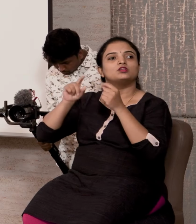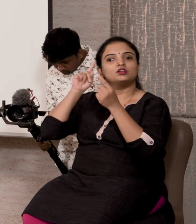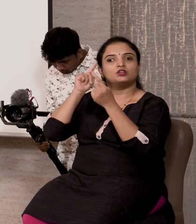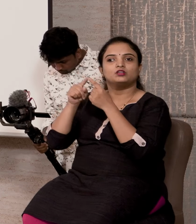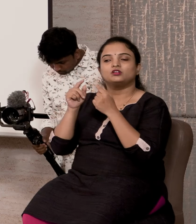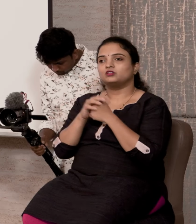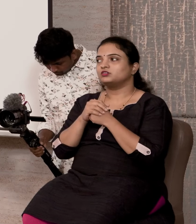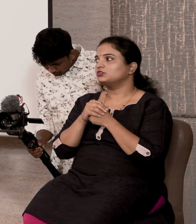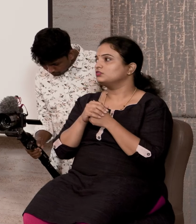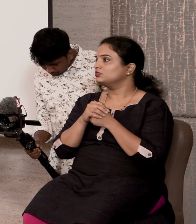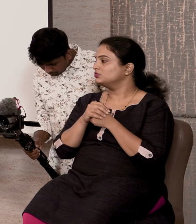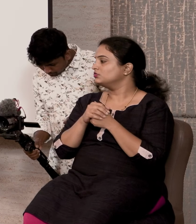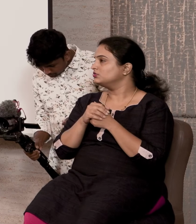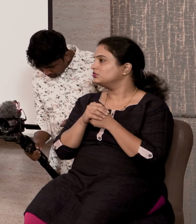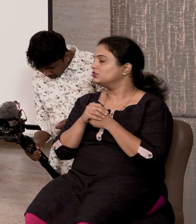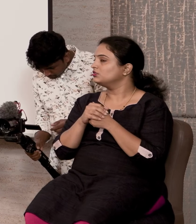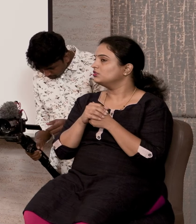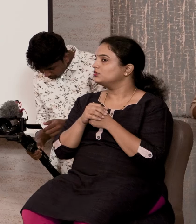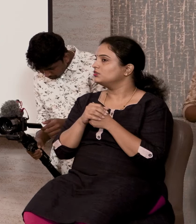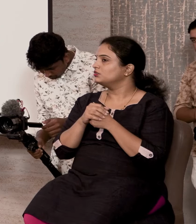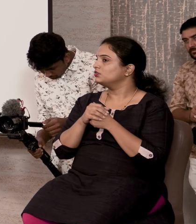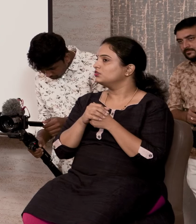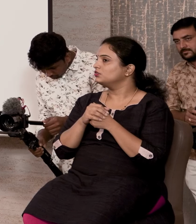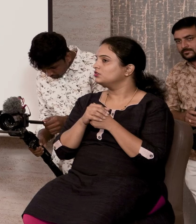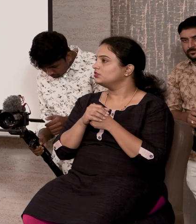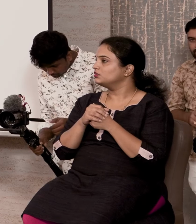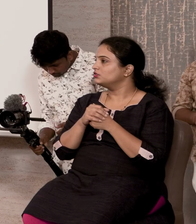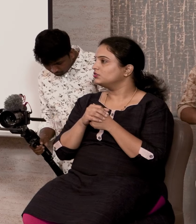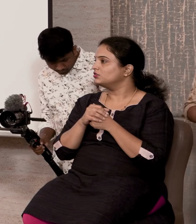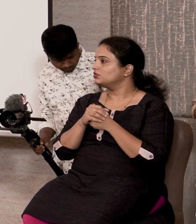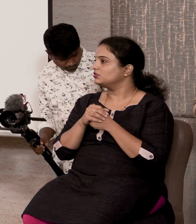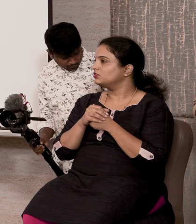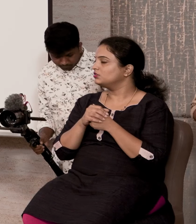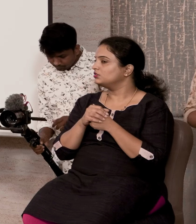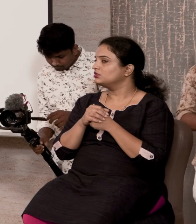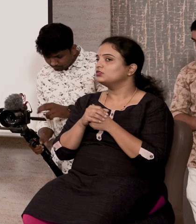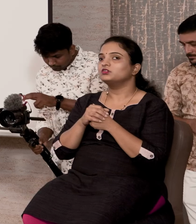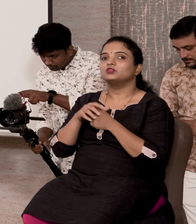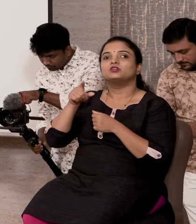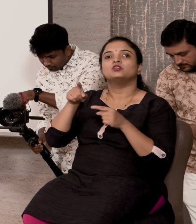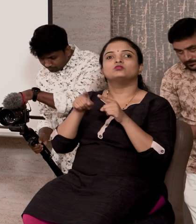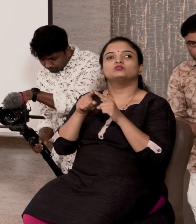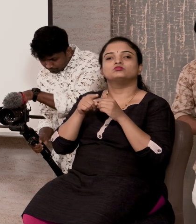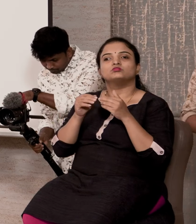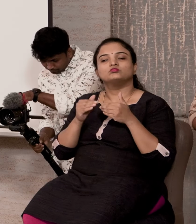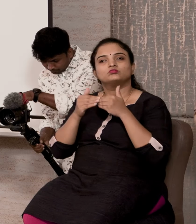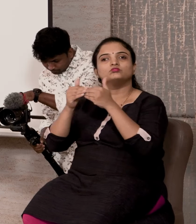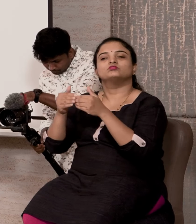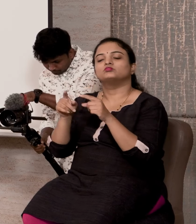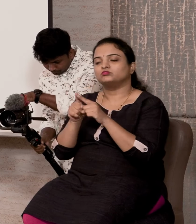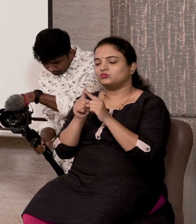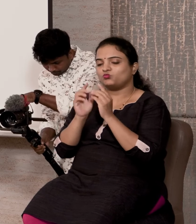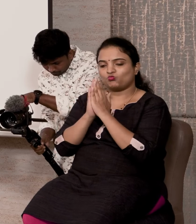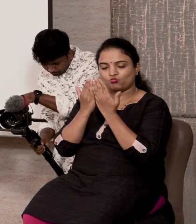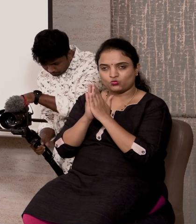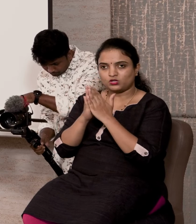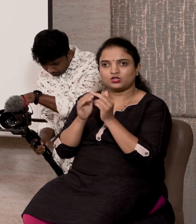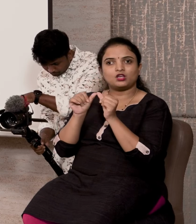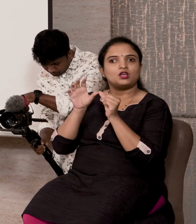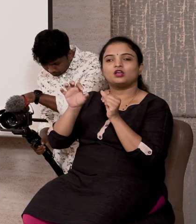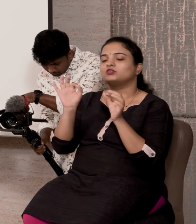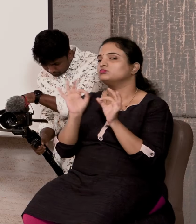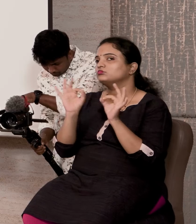changing. Yeah, it's, of course, slowly changing. So some things that were put forward was books were not accessible and so on. So from